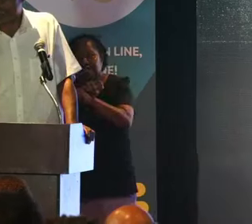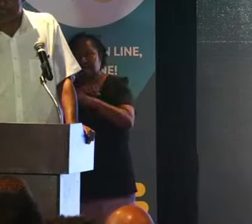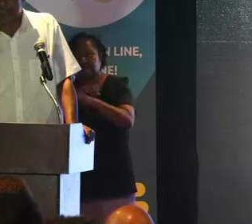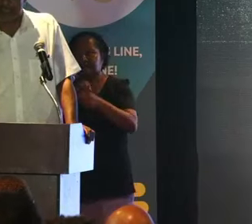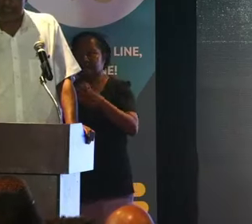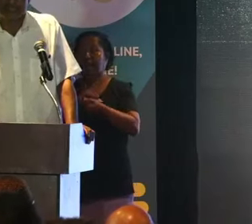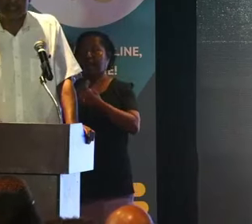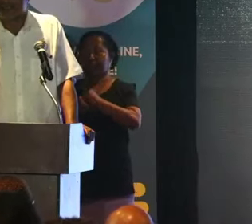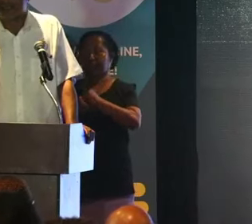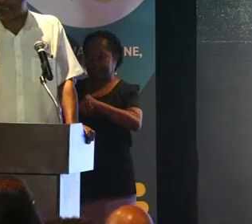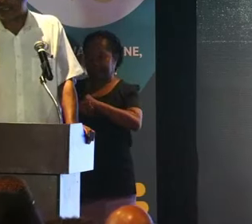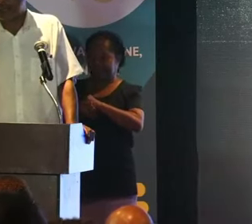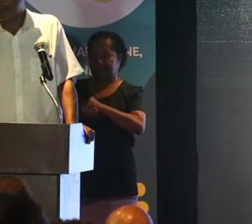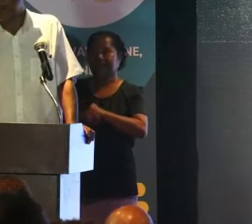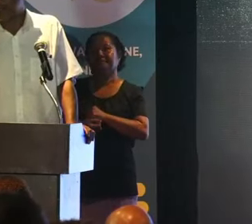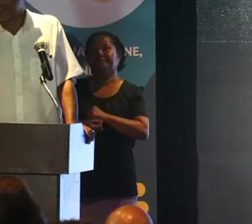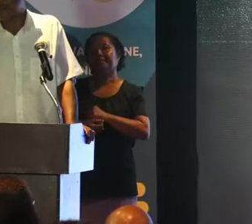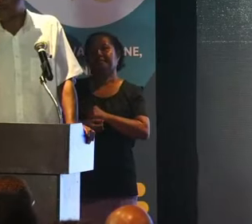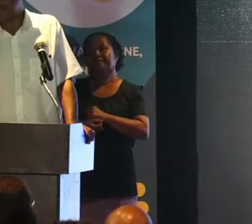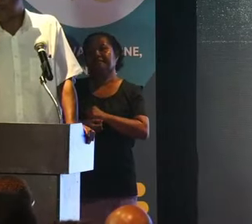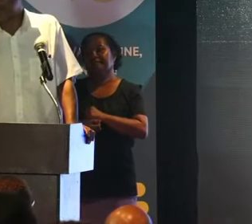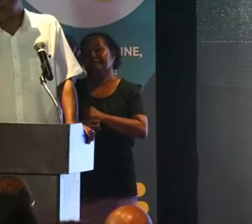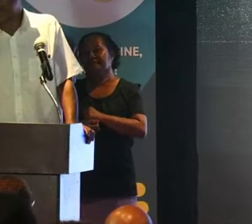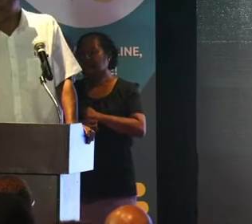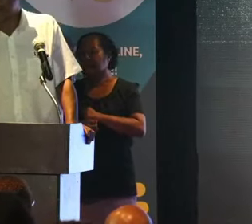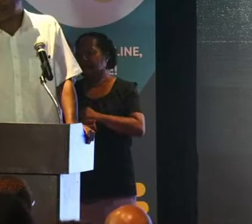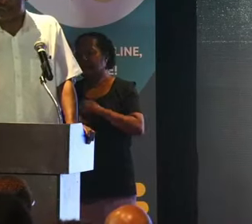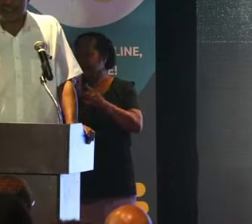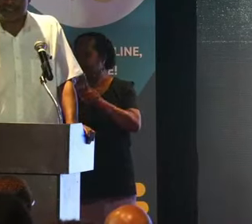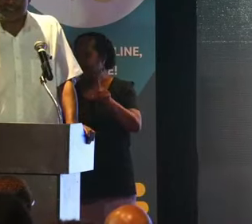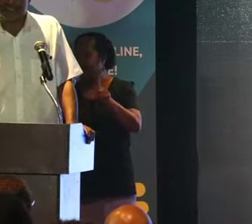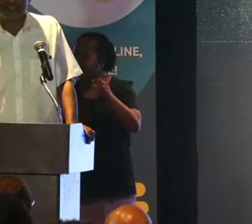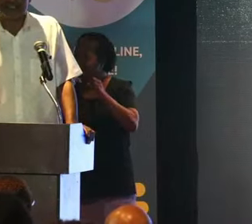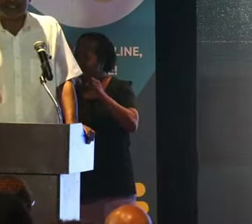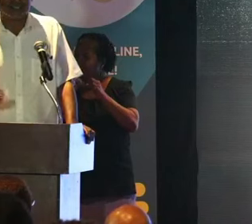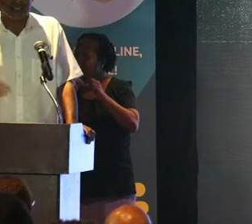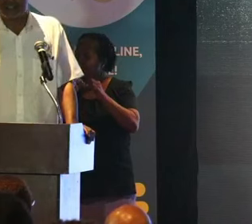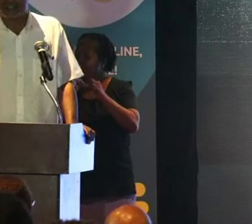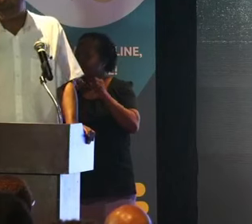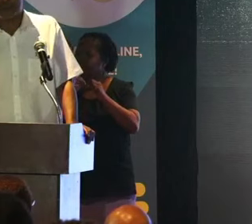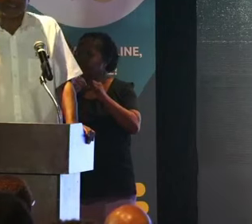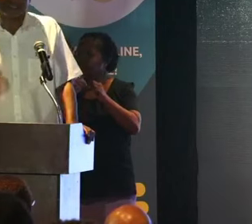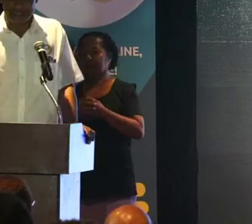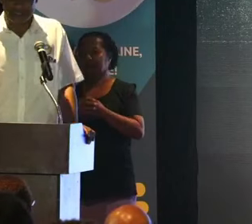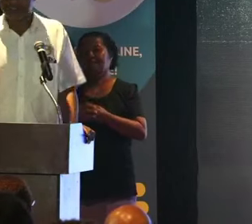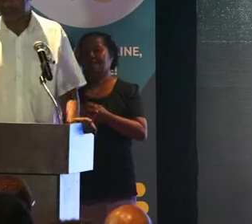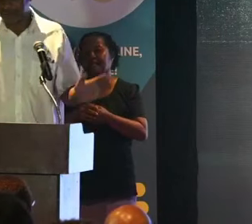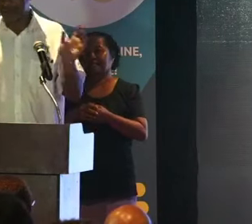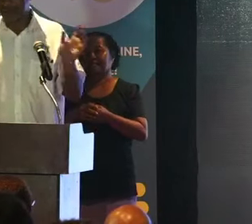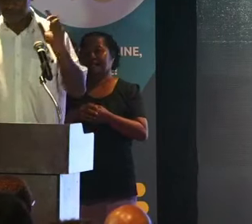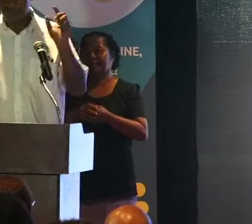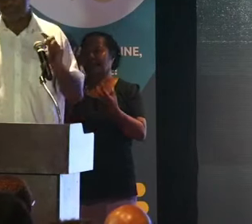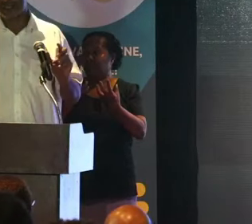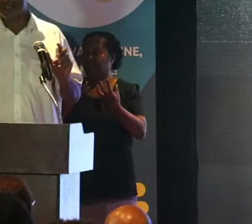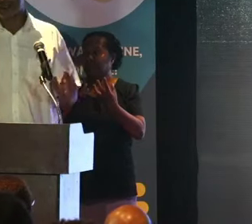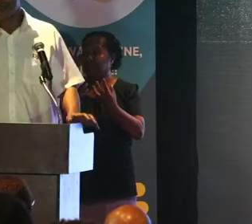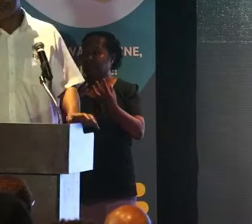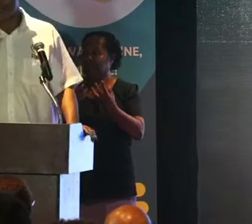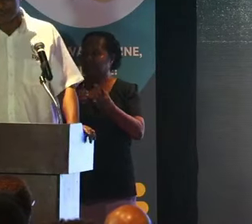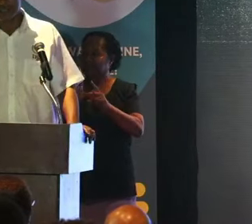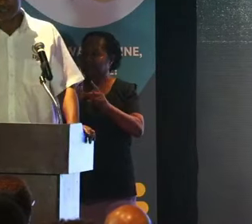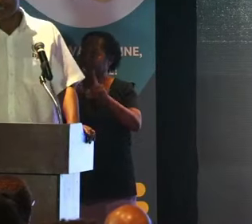company. So like I said, big catering. At the moment, it's a business name. I'm just using Big